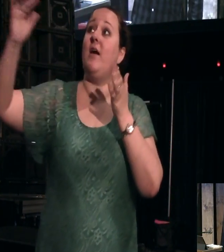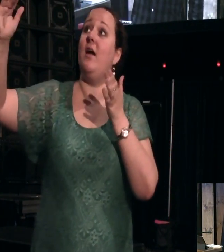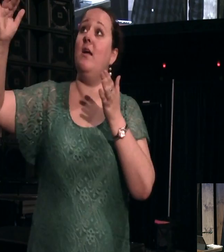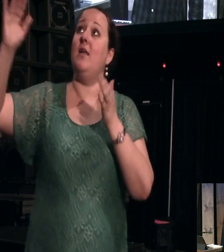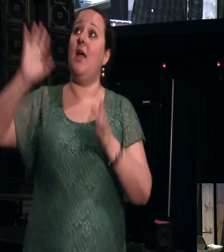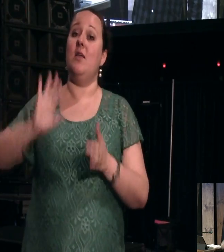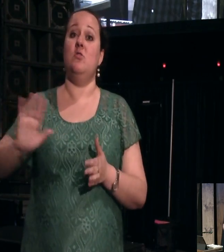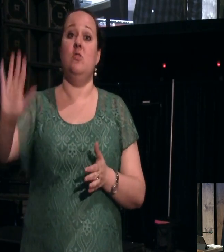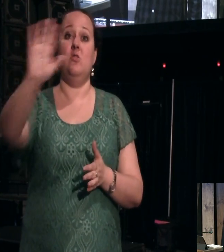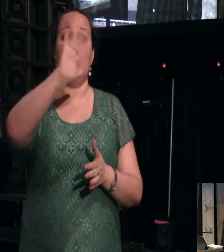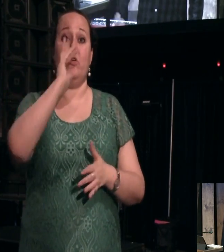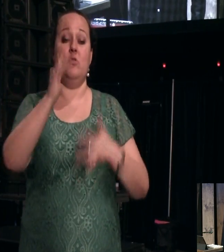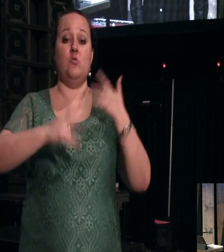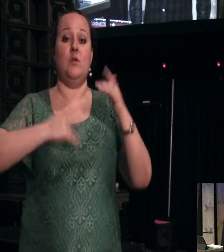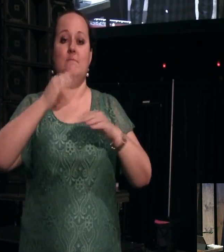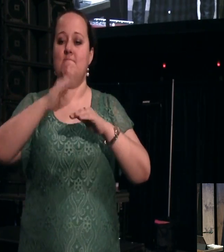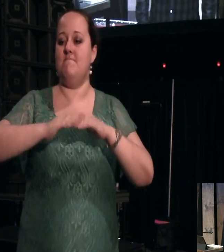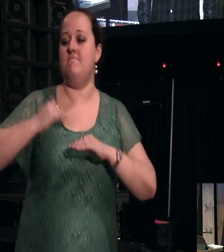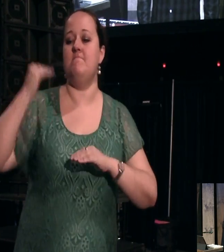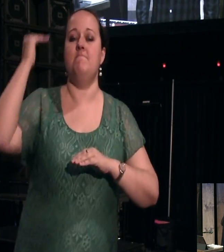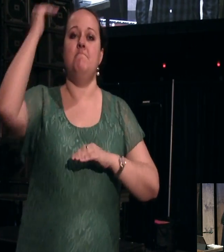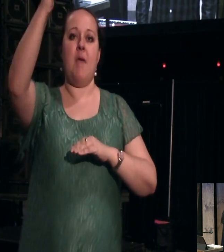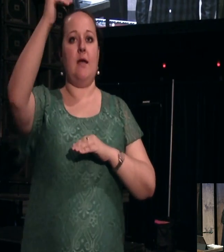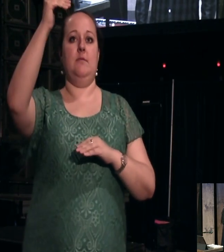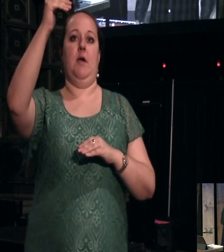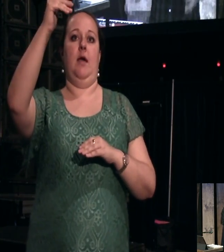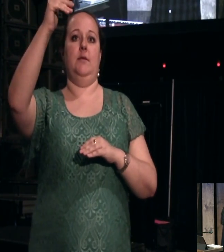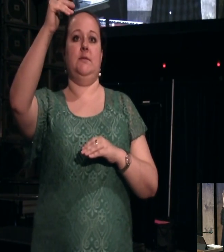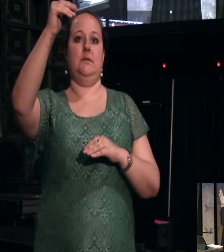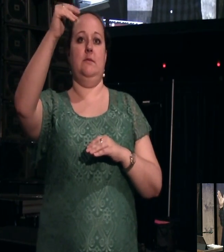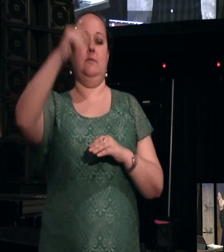is glorified and your joy is